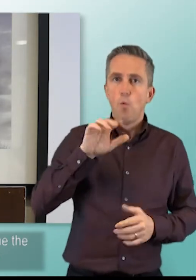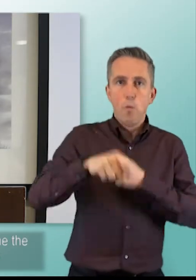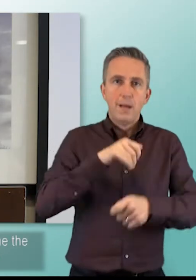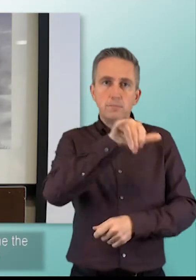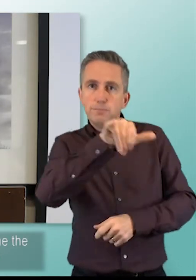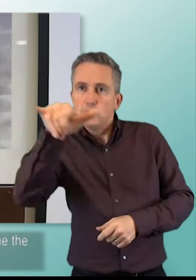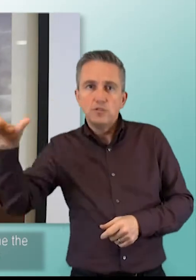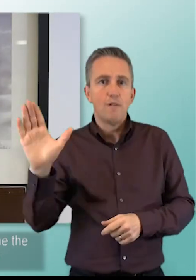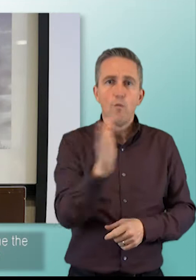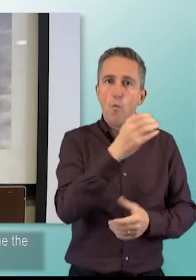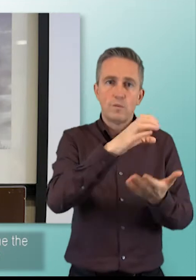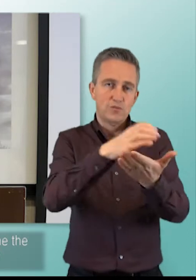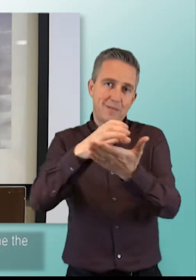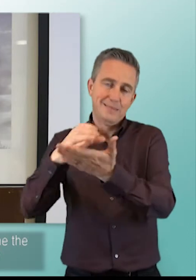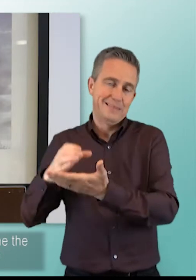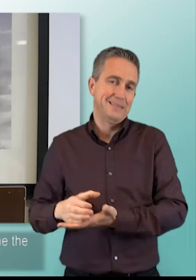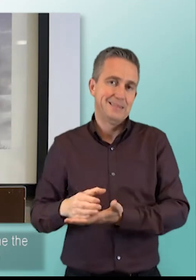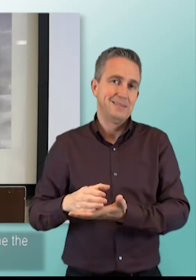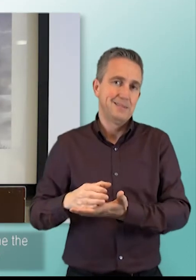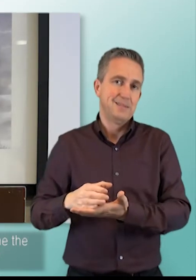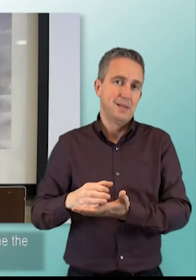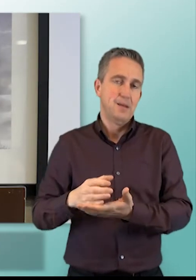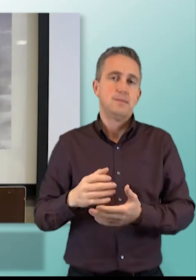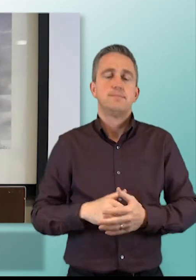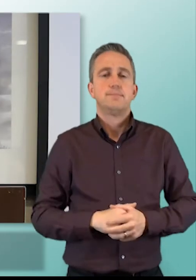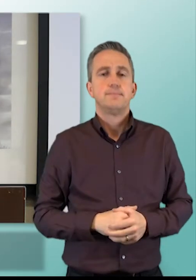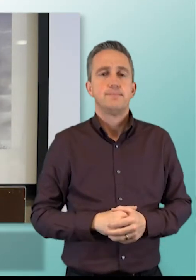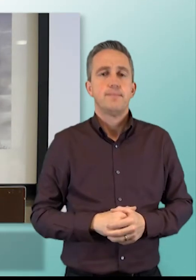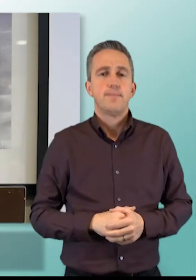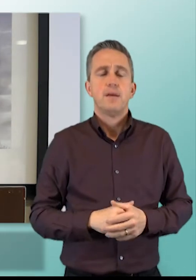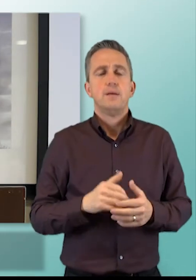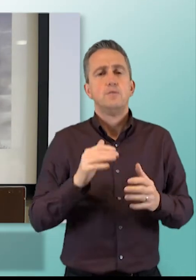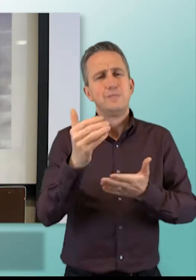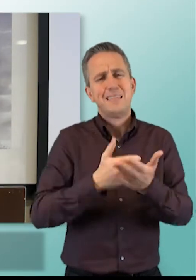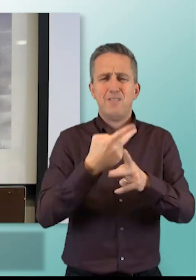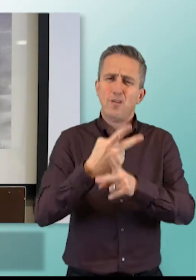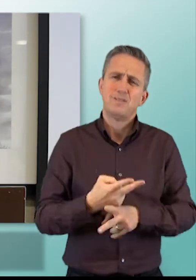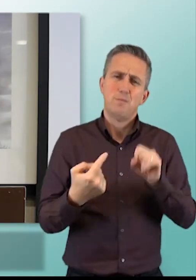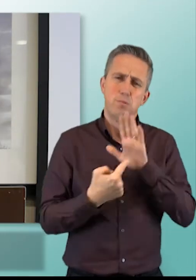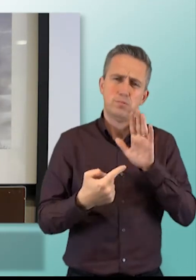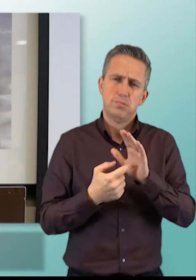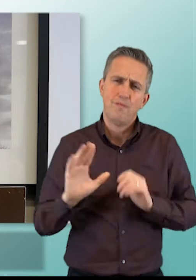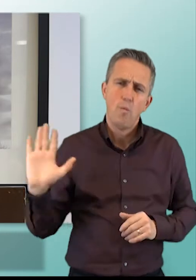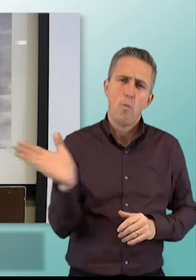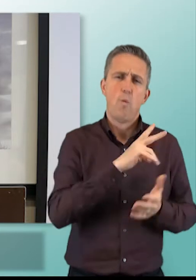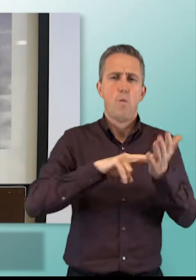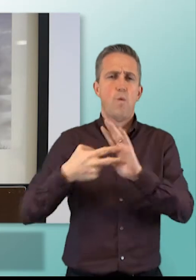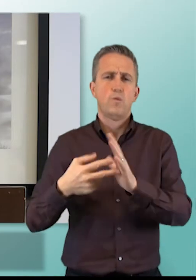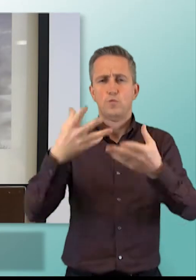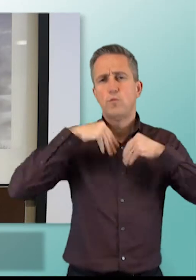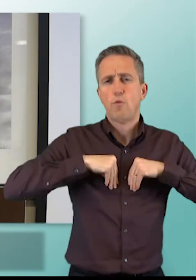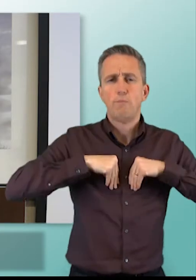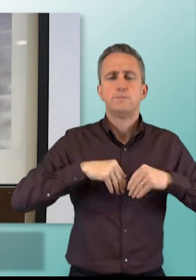undermine possibly the trust that people have in other charities across the sector and the sector as a whole. So it is a very, very important piece to get